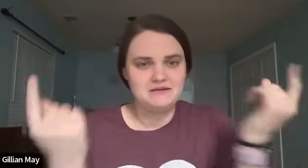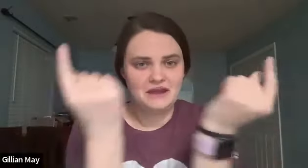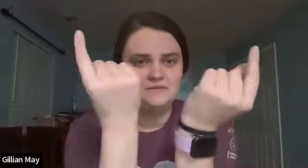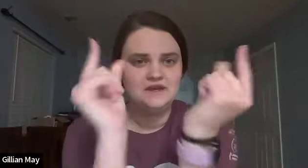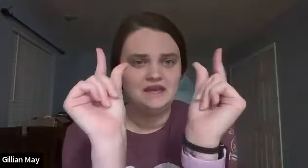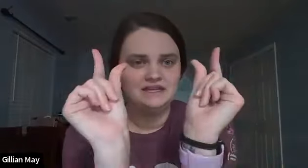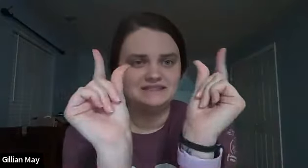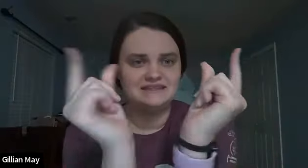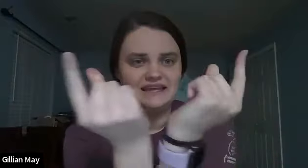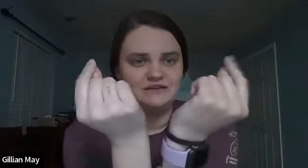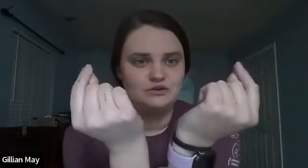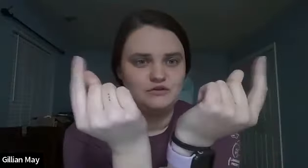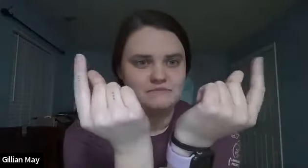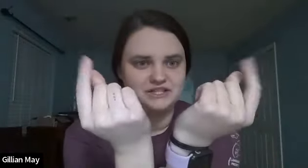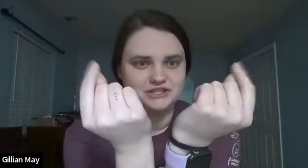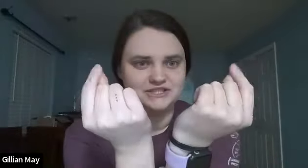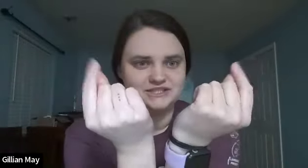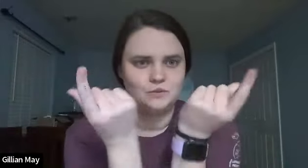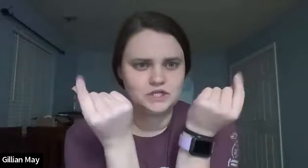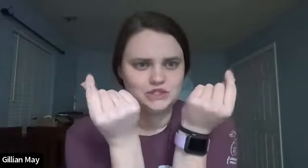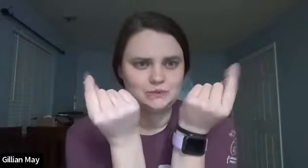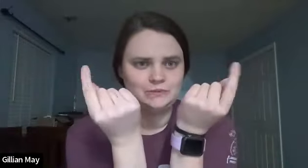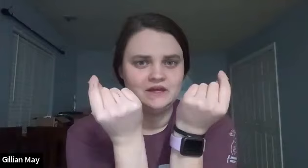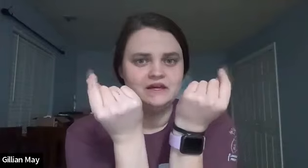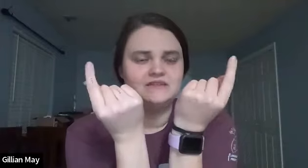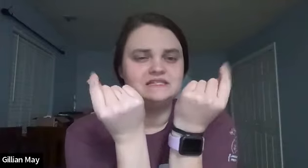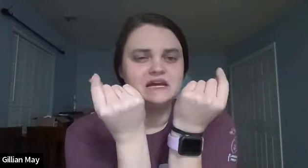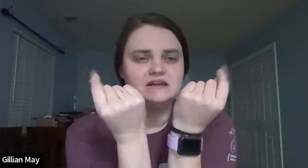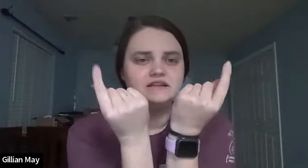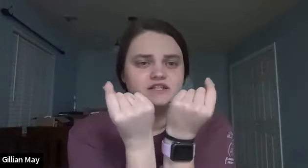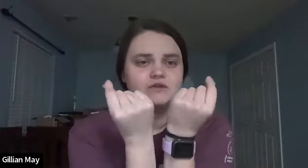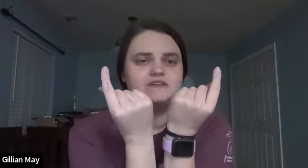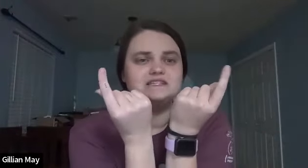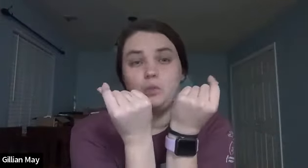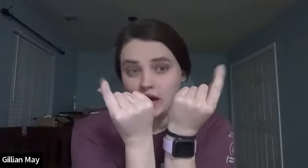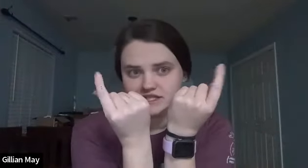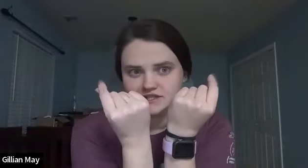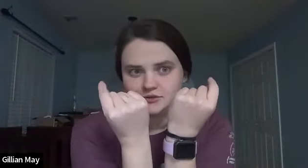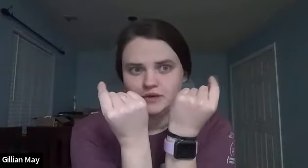okay. It's like little crab pinchers. What do? And this is technically, so this is what do,